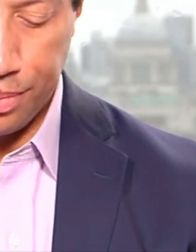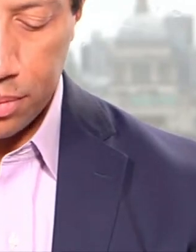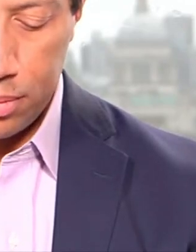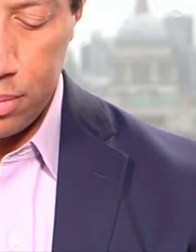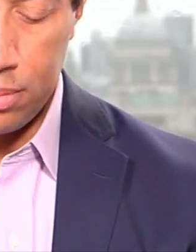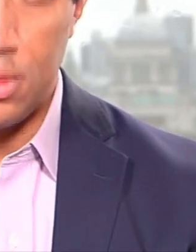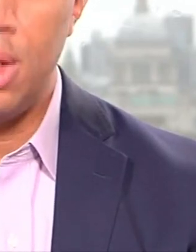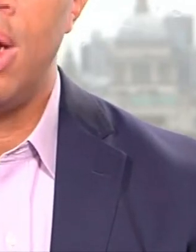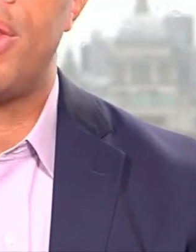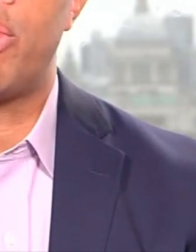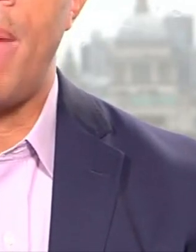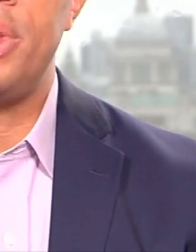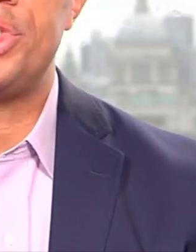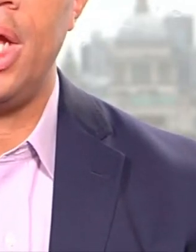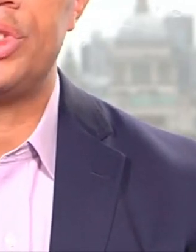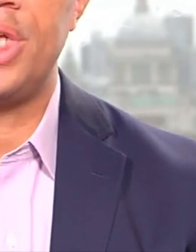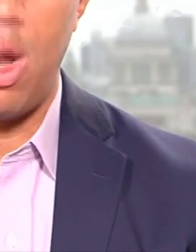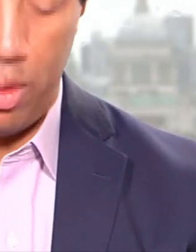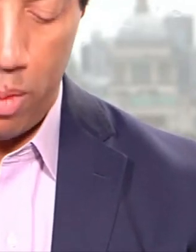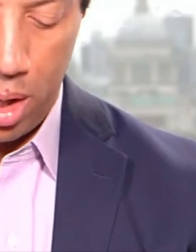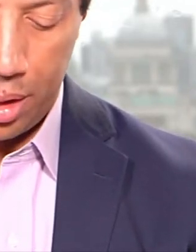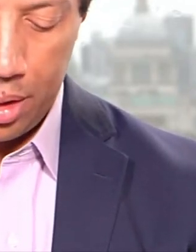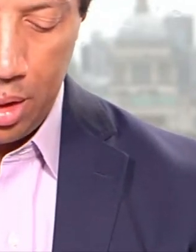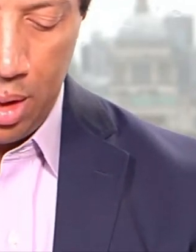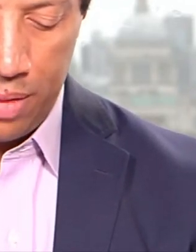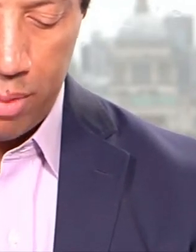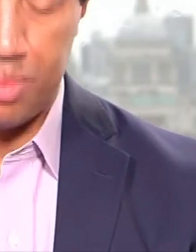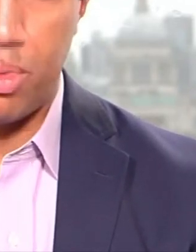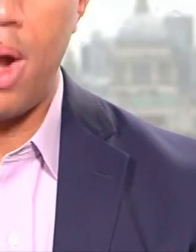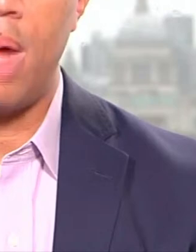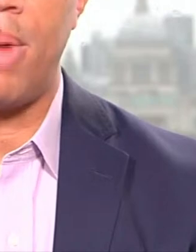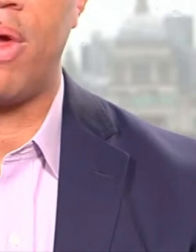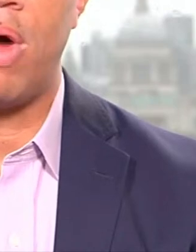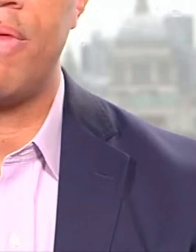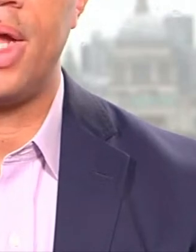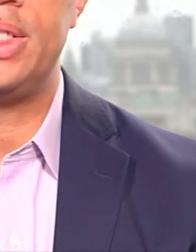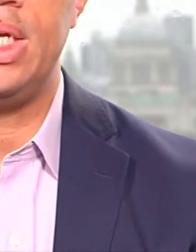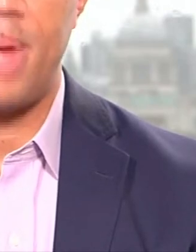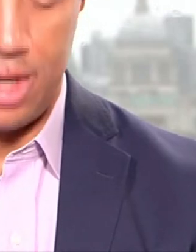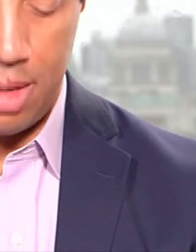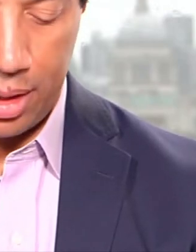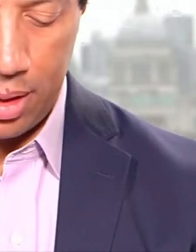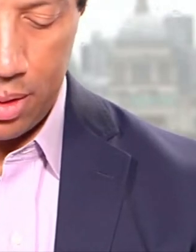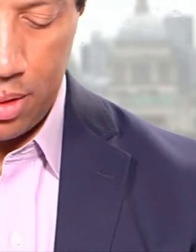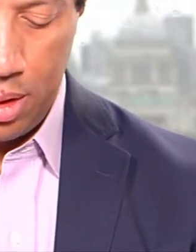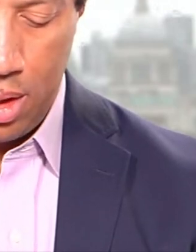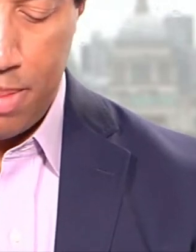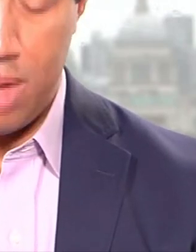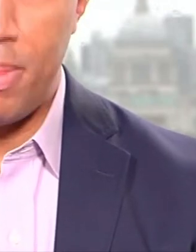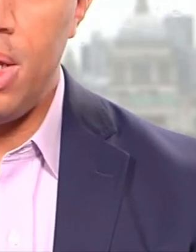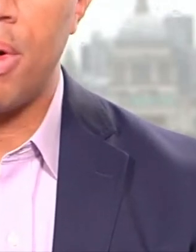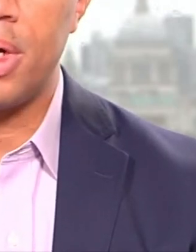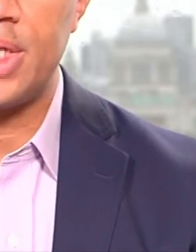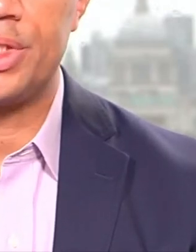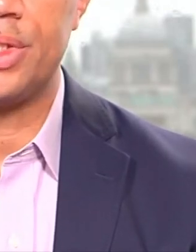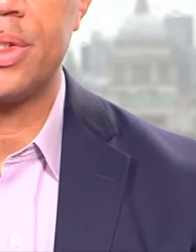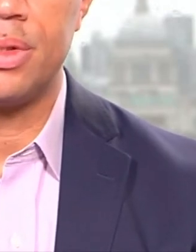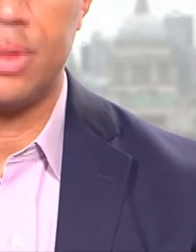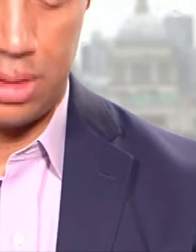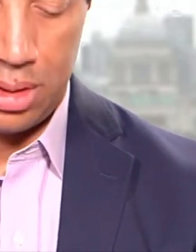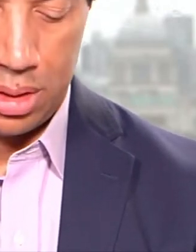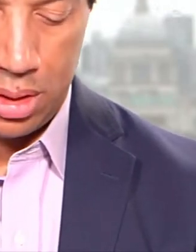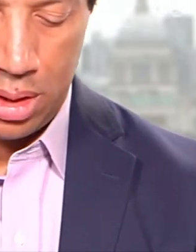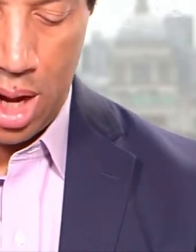working. The rapid change in how we work that was brought on by the COVID-19 pandemic meant many